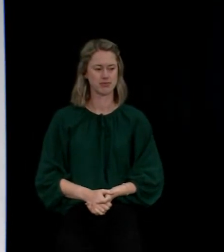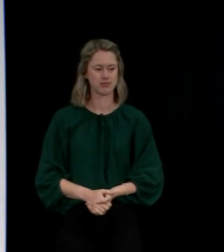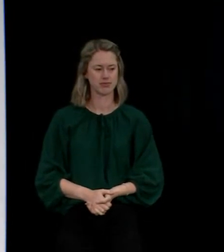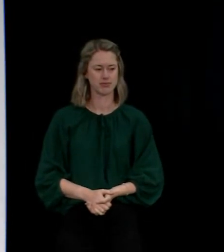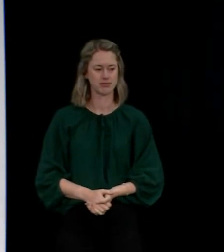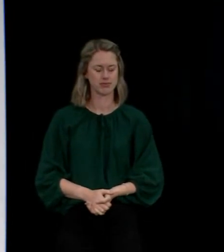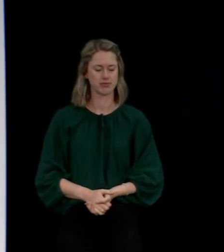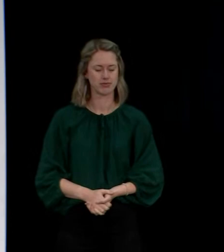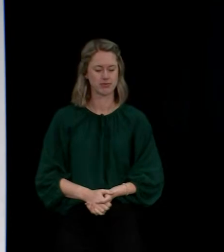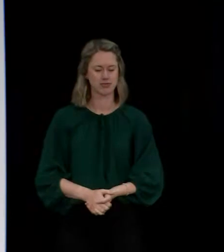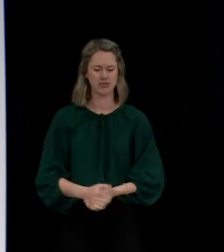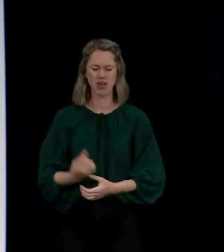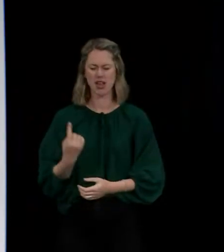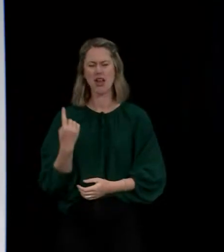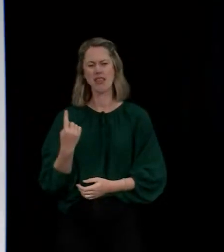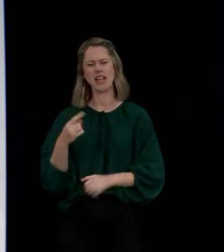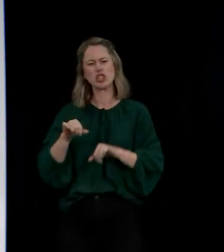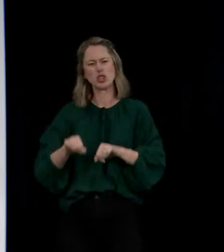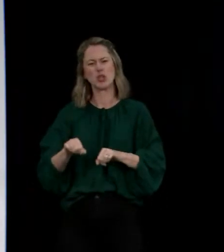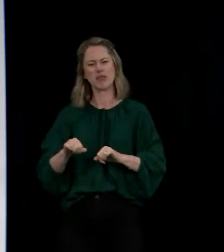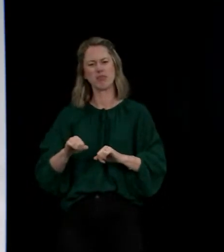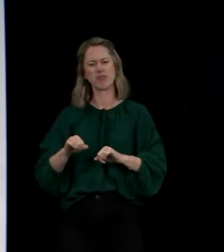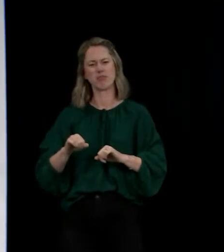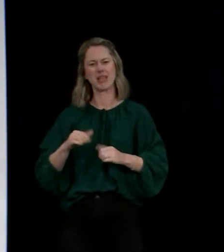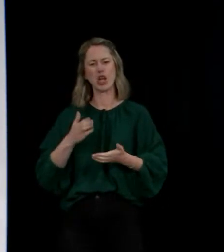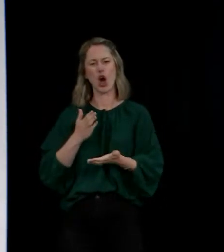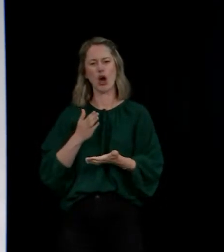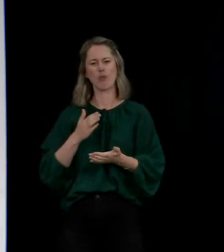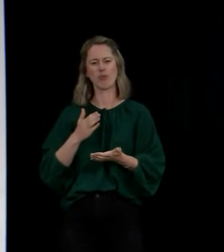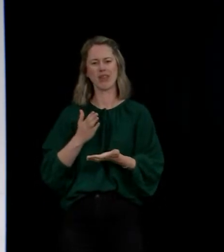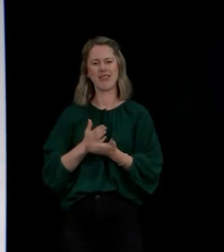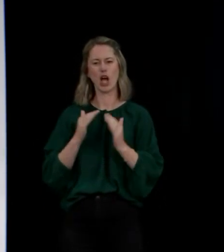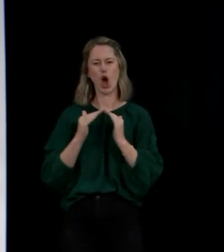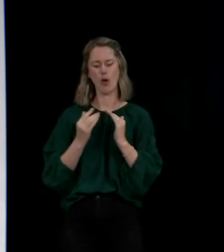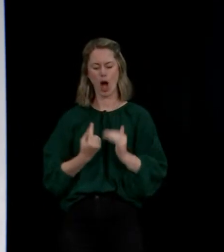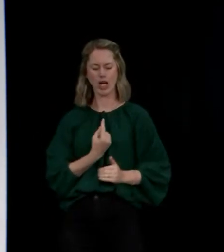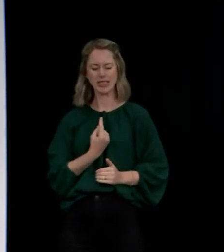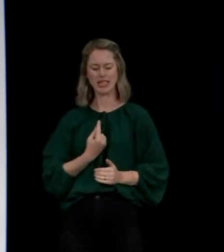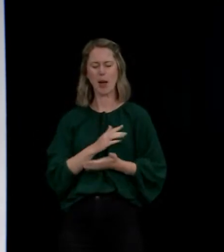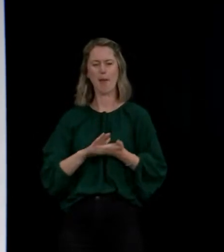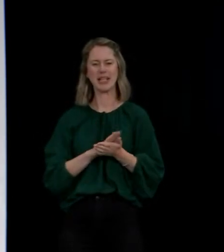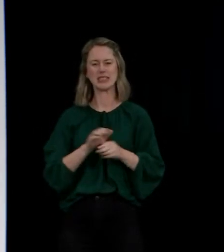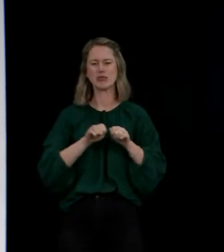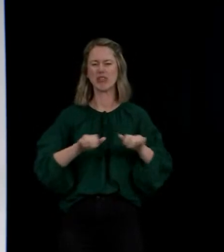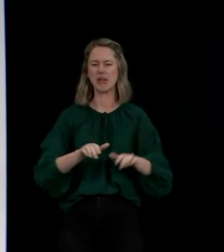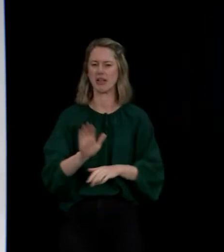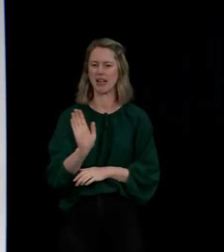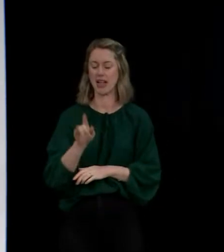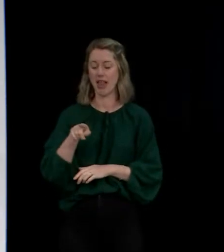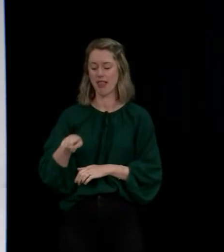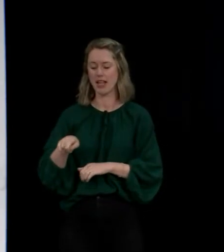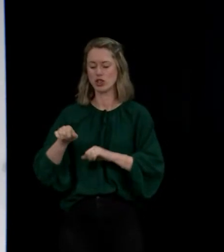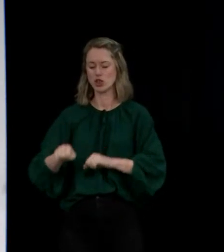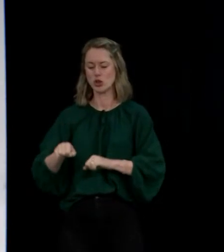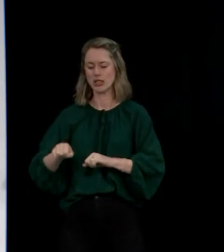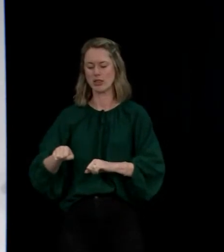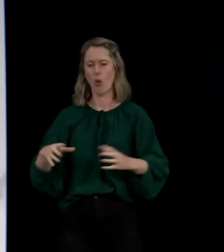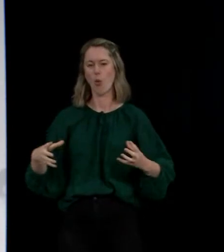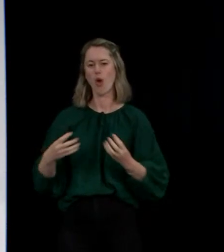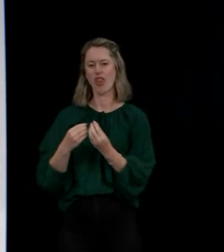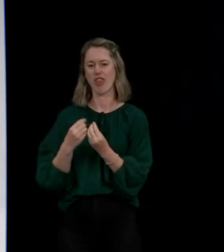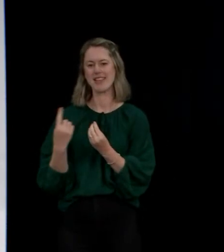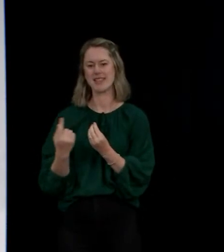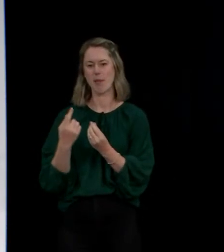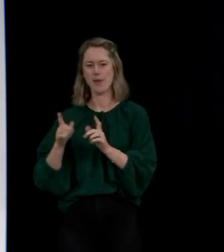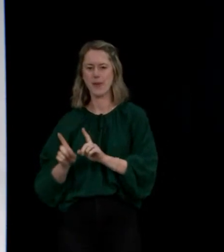As this case has been in isolation at home, the risk of spread is currently regarded as low. The student is transferring to a quarantine facility in